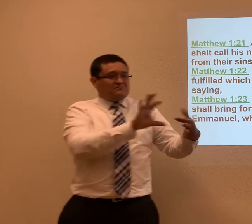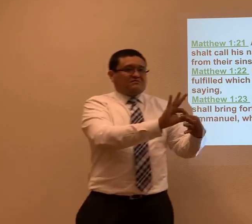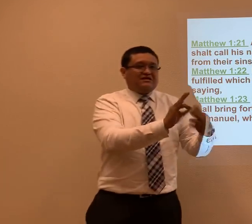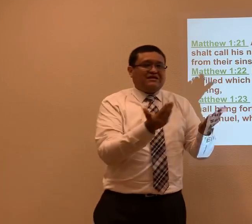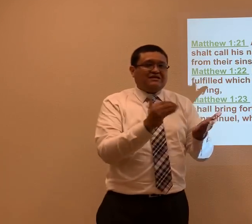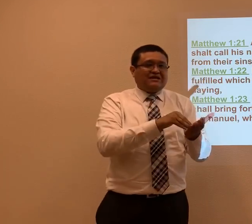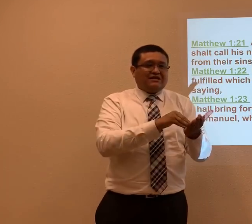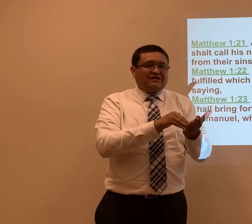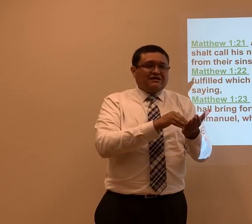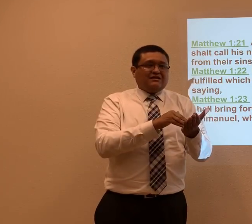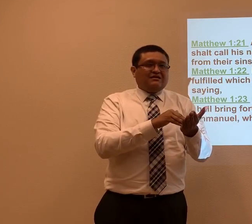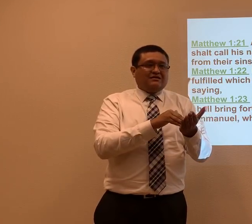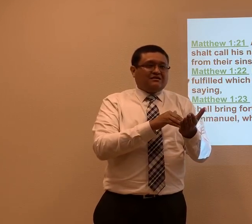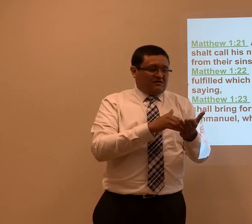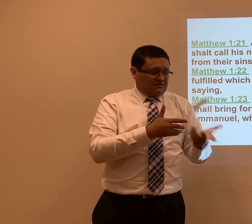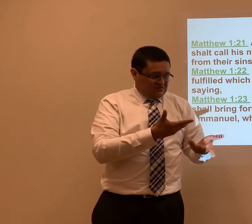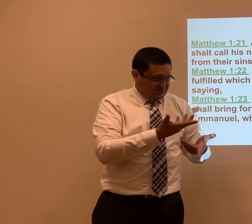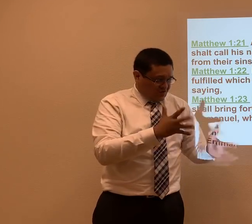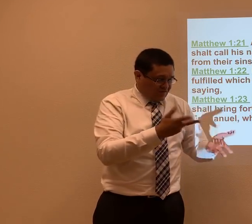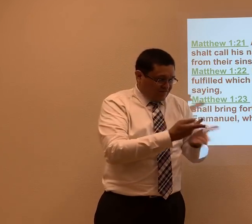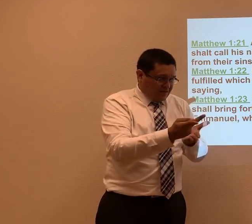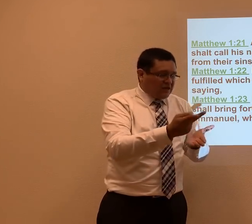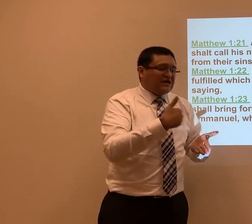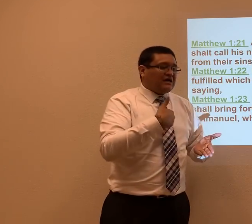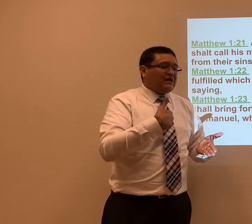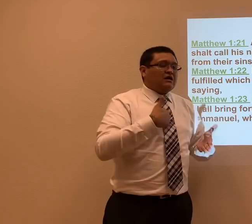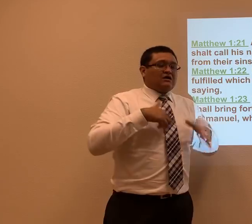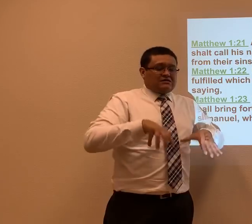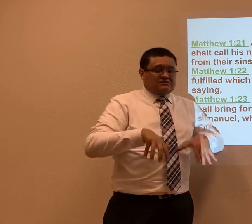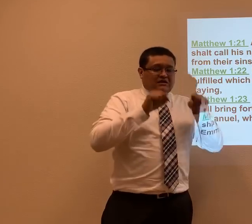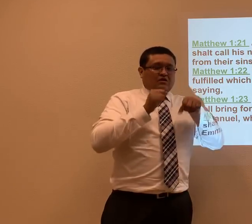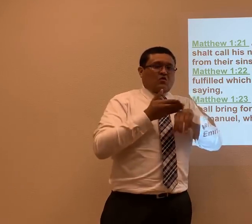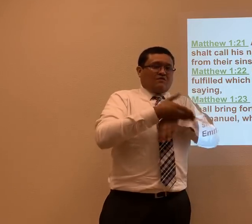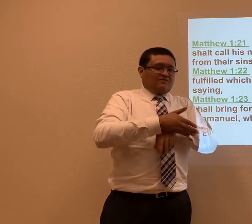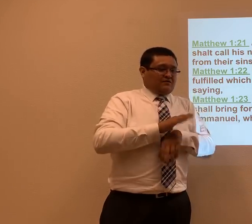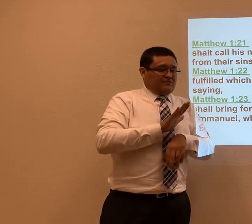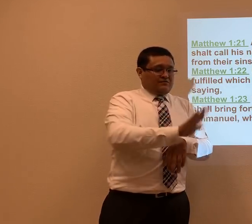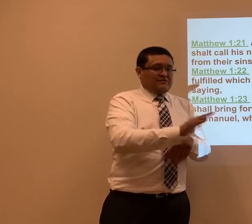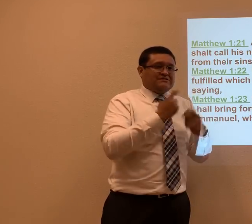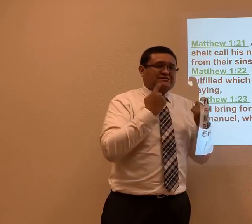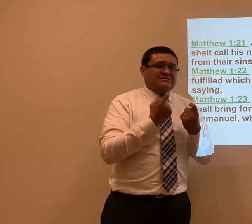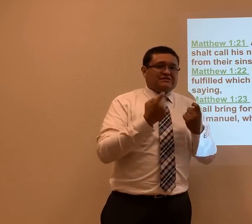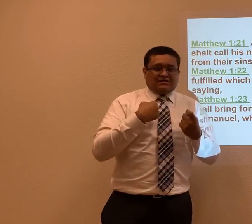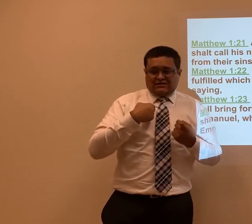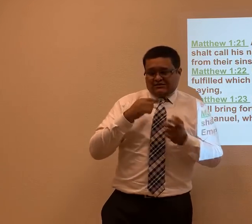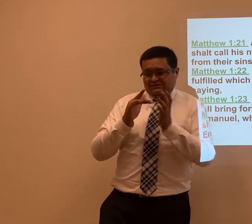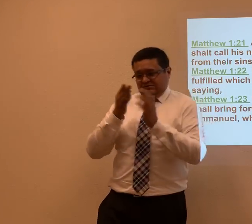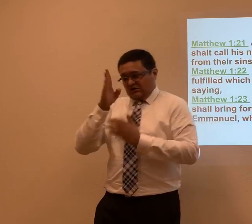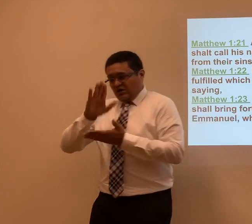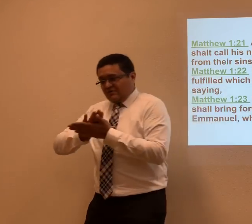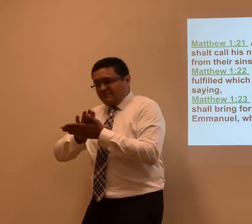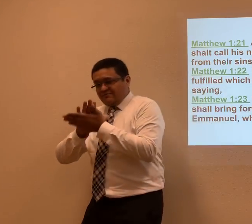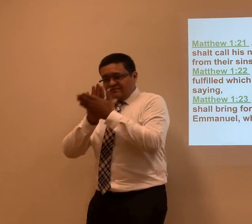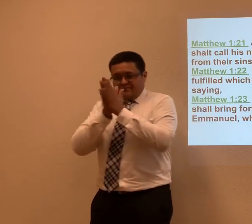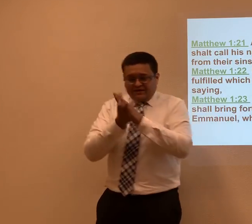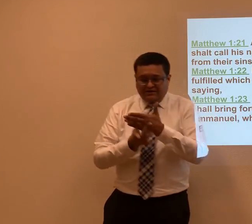build a temple for God's presence to come in and all that stuff. But that was all because of sin. So